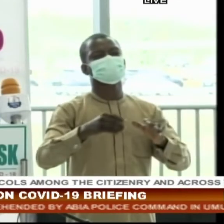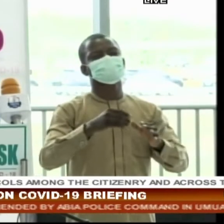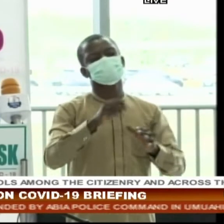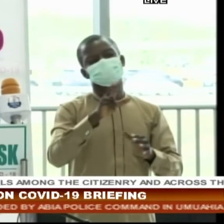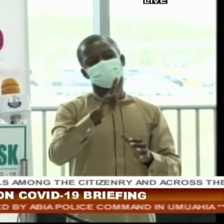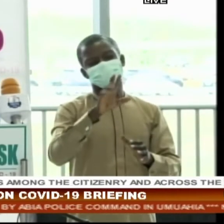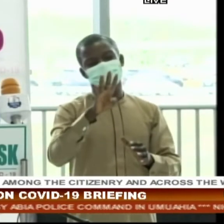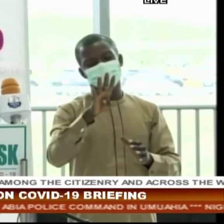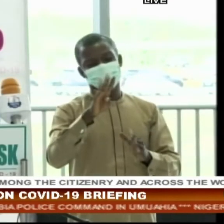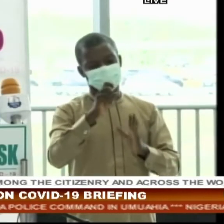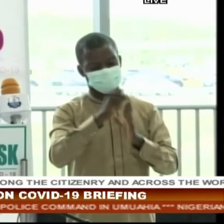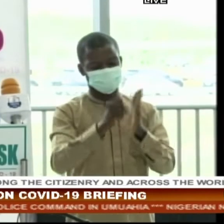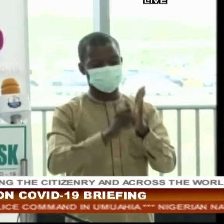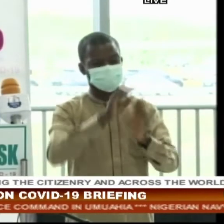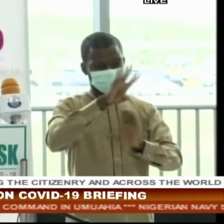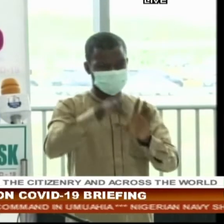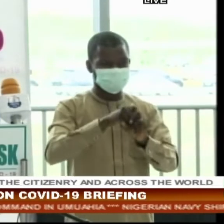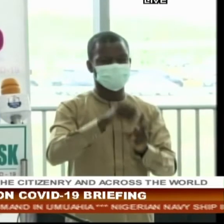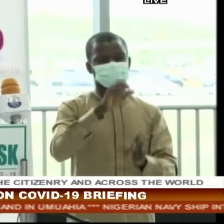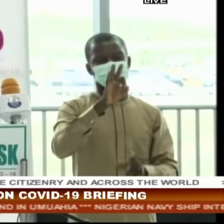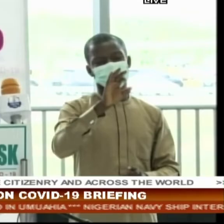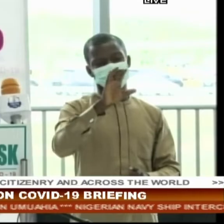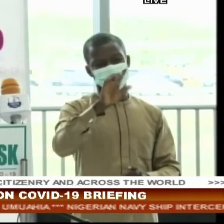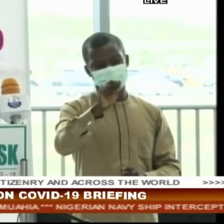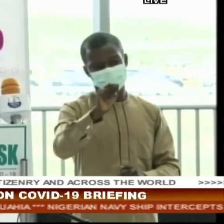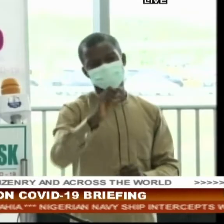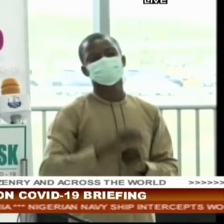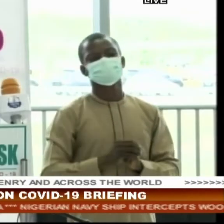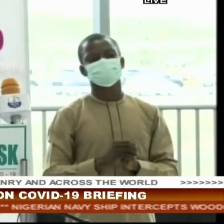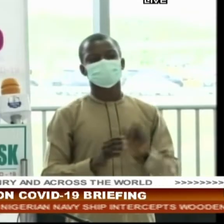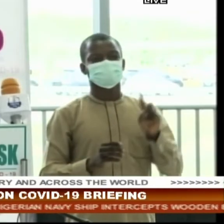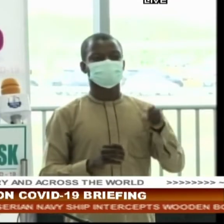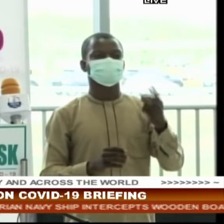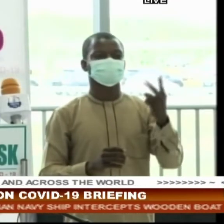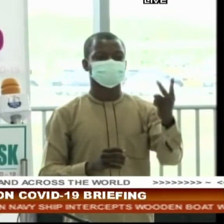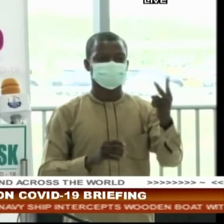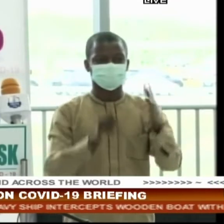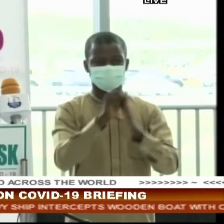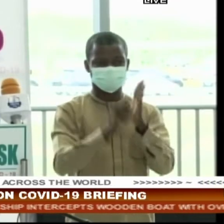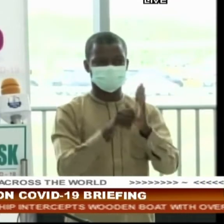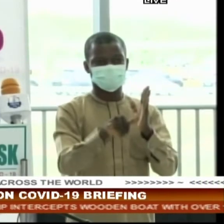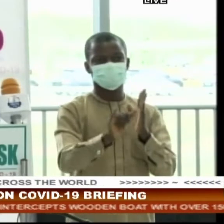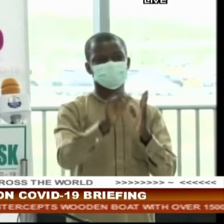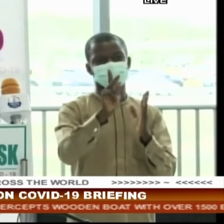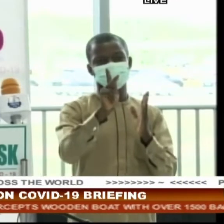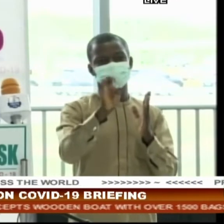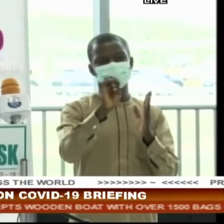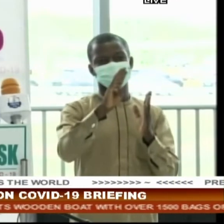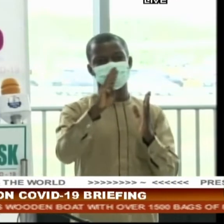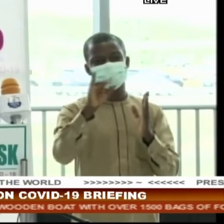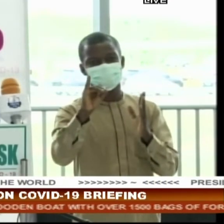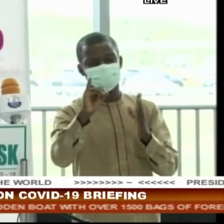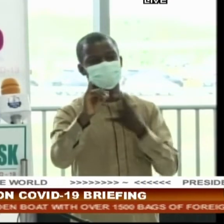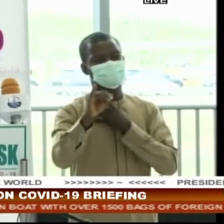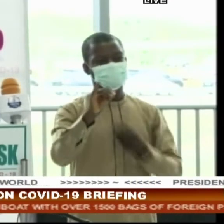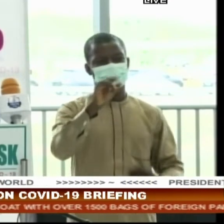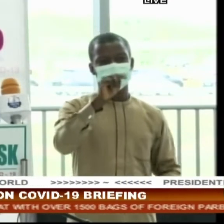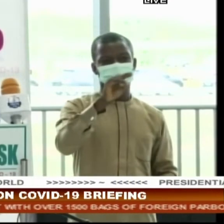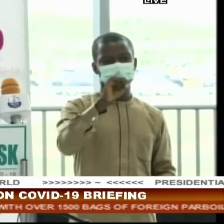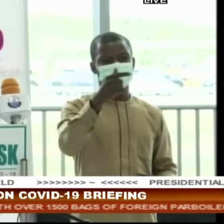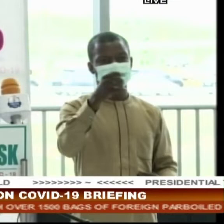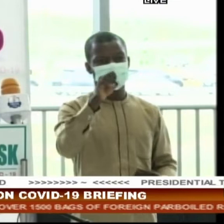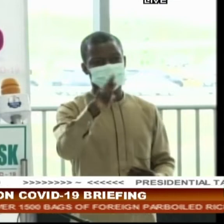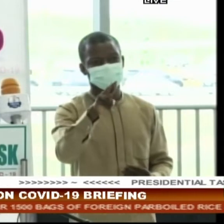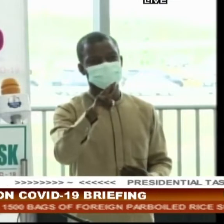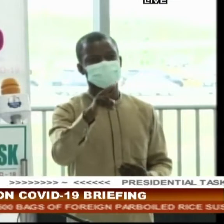Federal Capital Territory. The remaining 2 states, Kebbi and Niger, are in the pipeline for